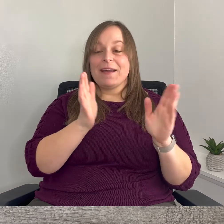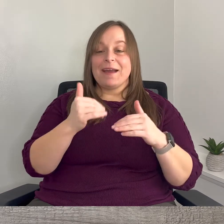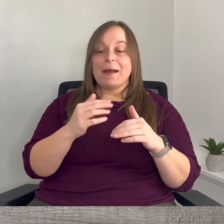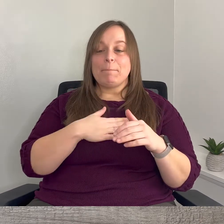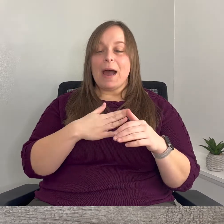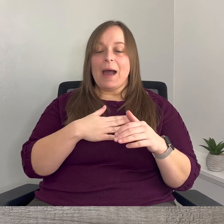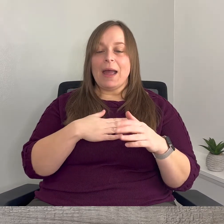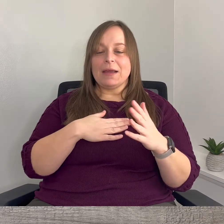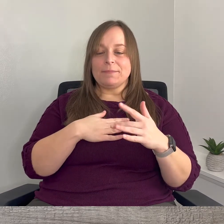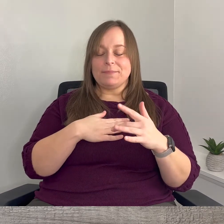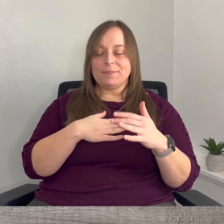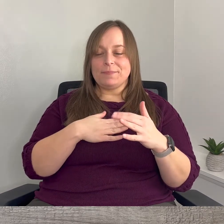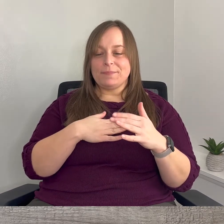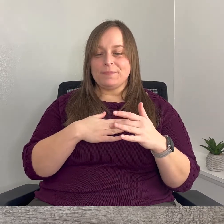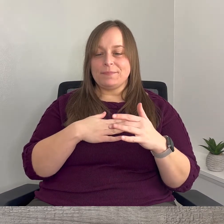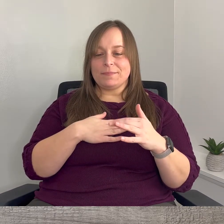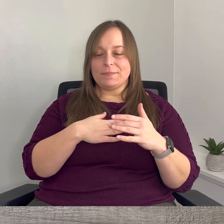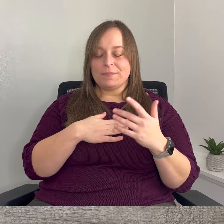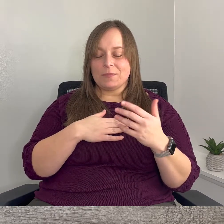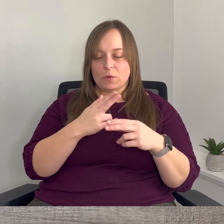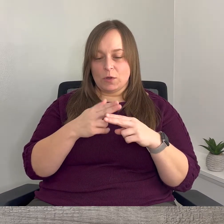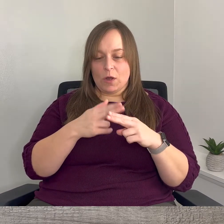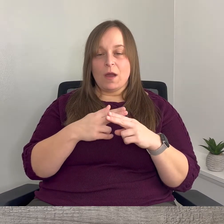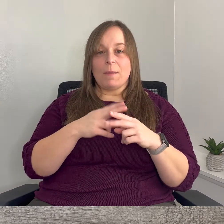not cash envelopes, but my